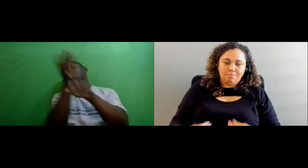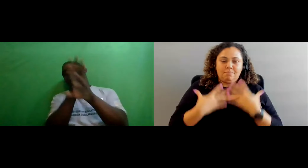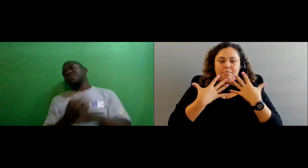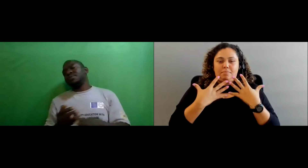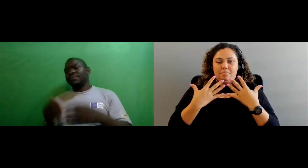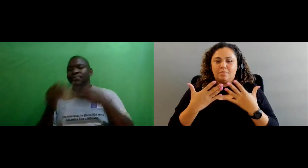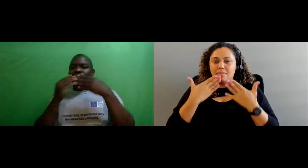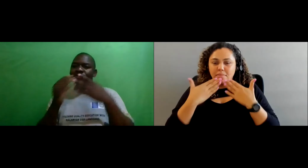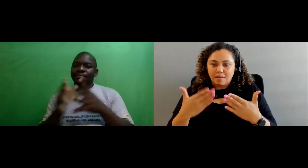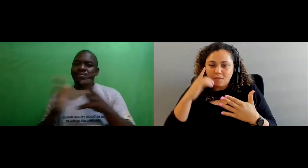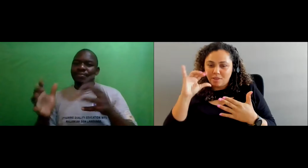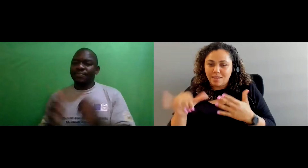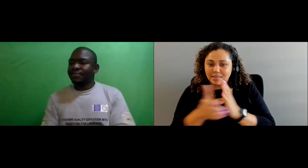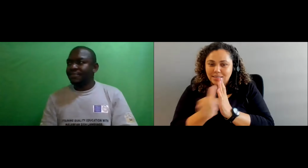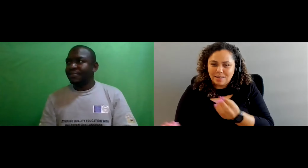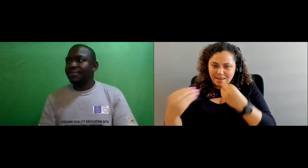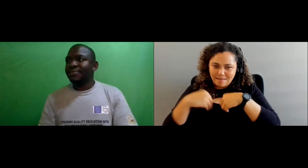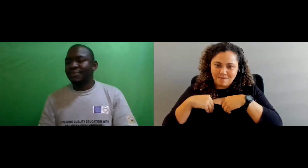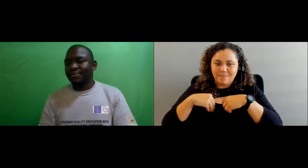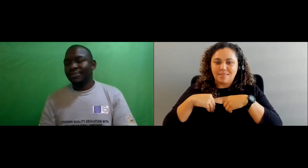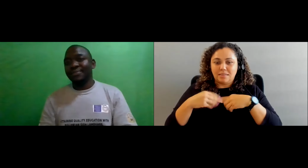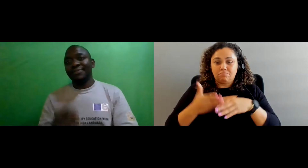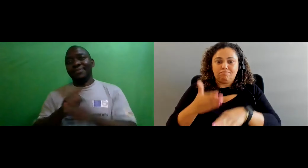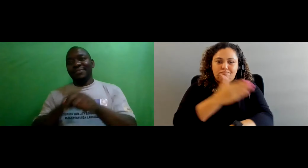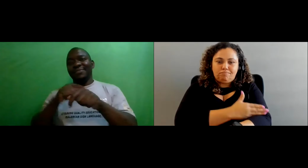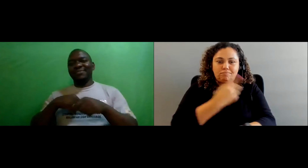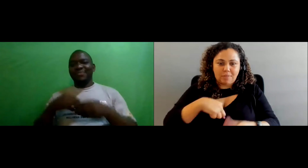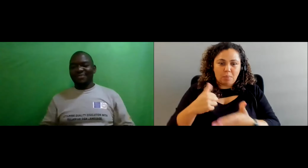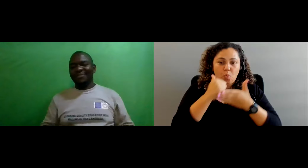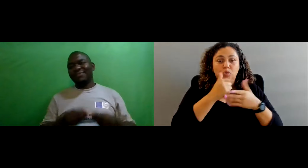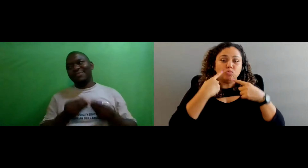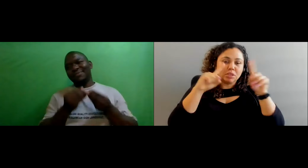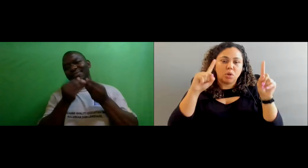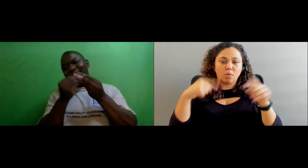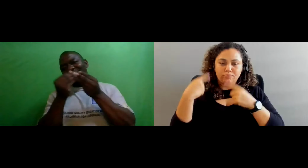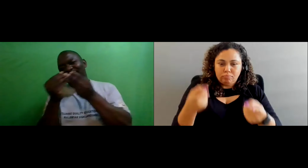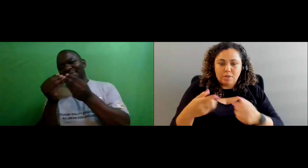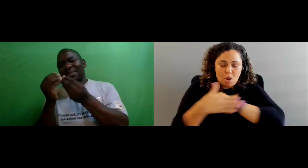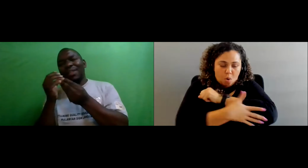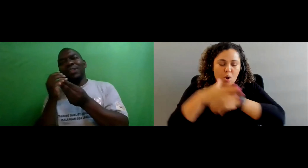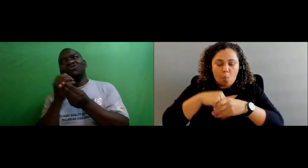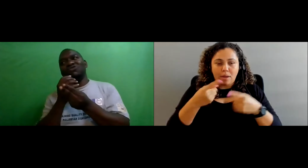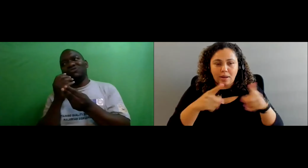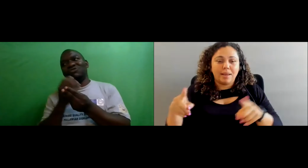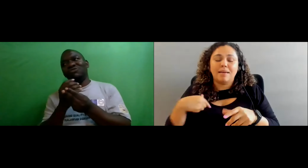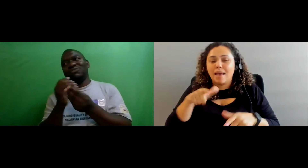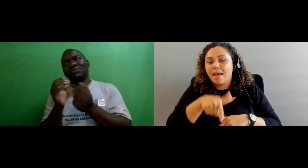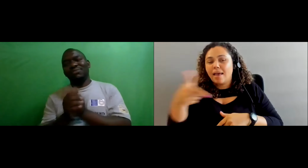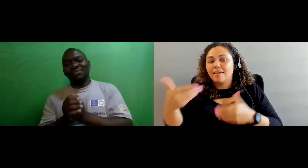us. This has really helped us to achieve what we've managed to achieve now as a country. Thank you so much. Now I'll